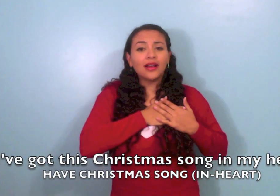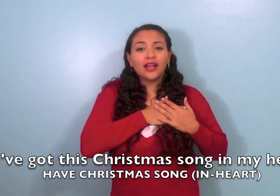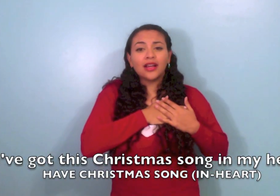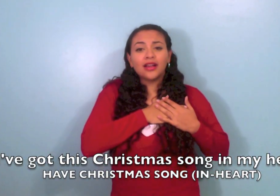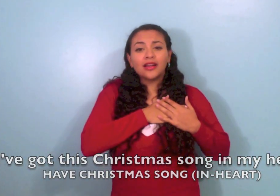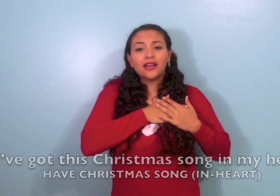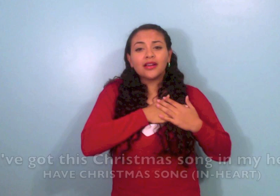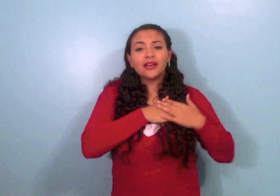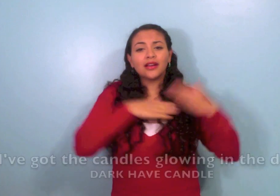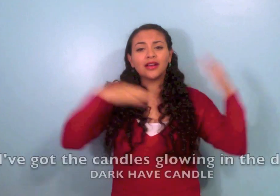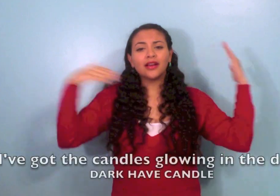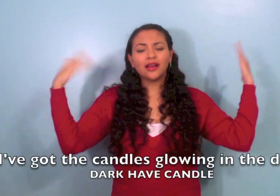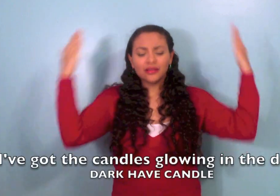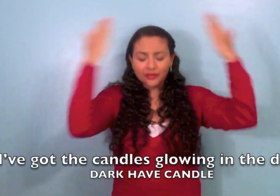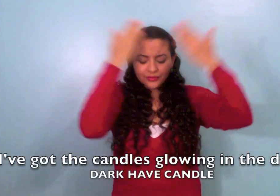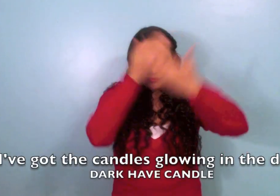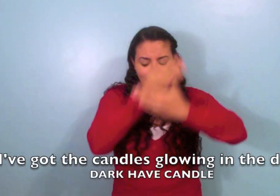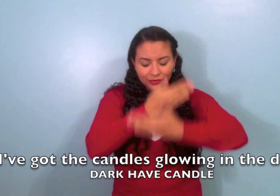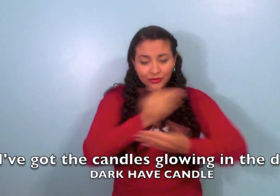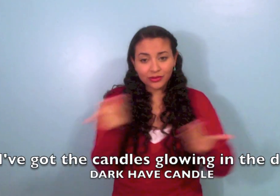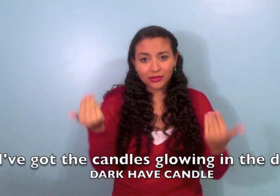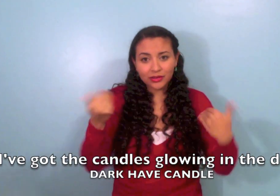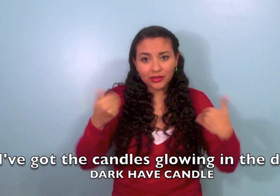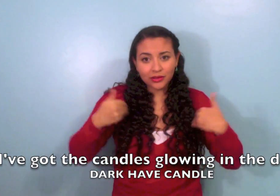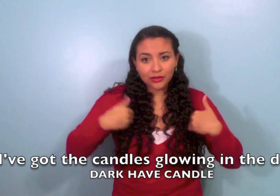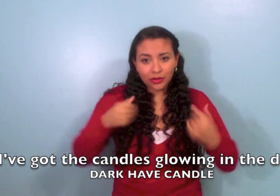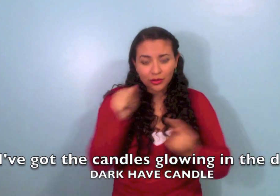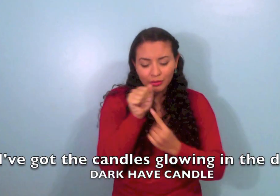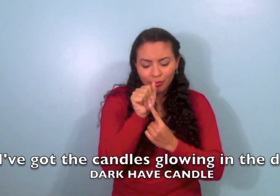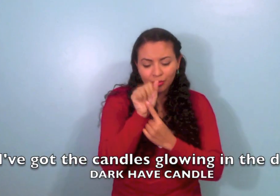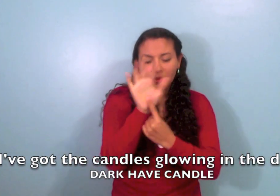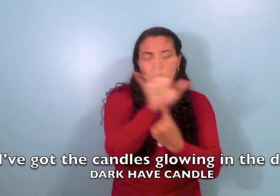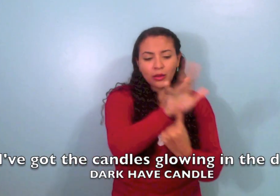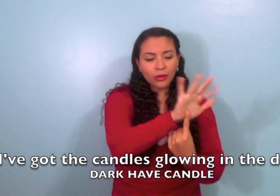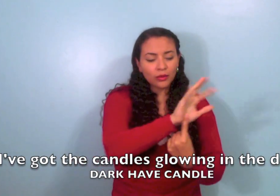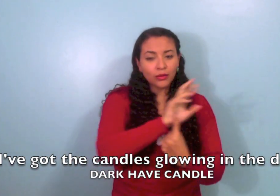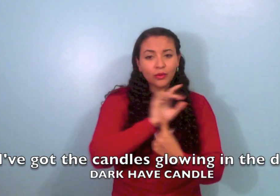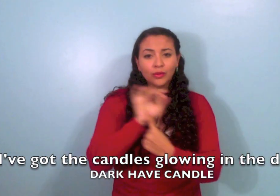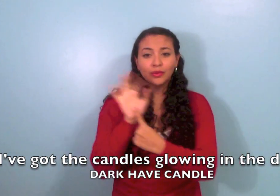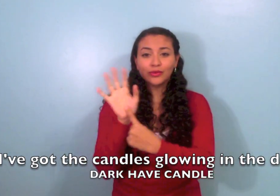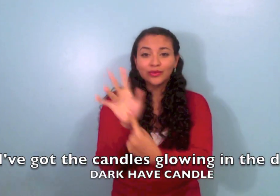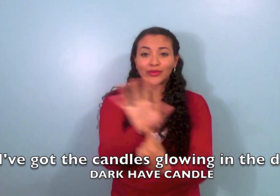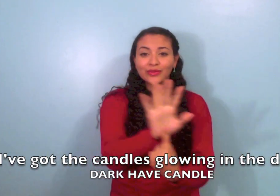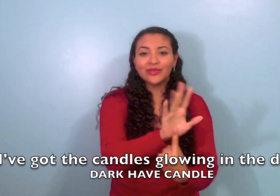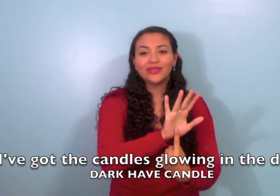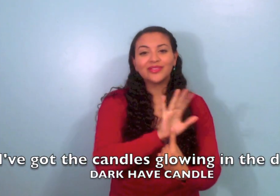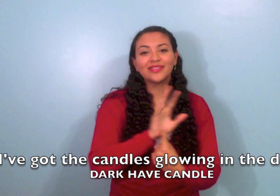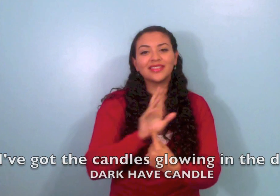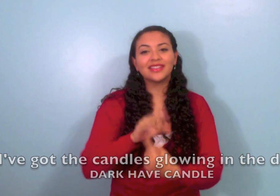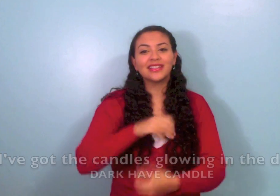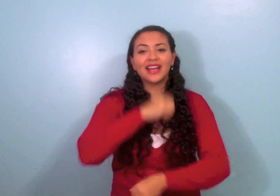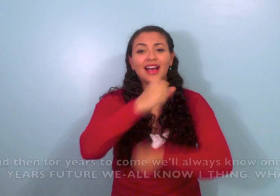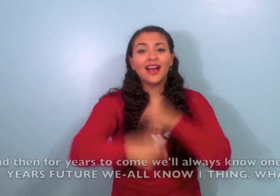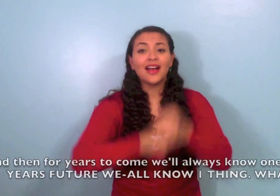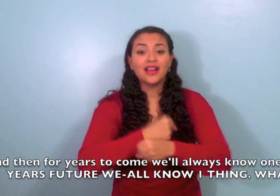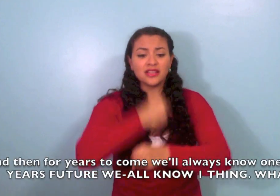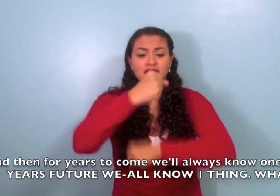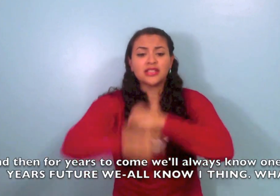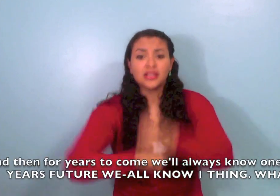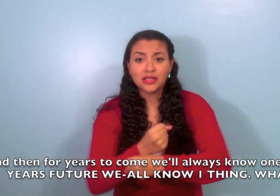heart. I've got the candles glowing in the dark. And then for